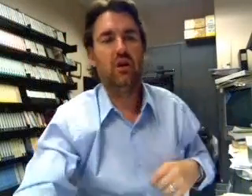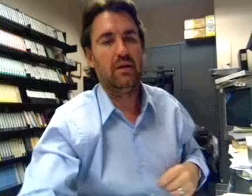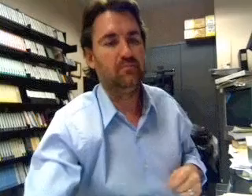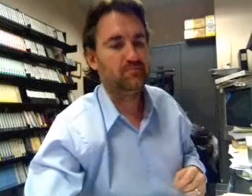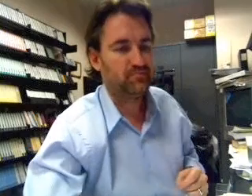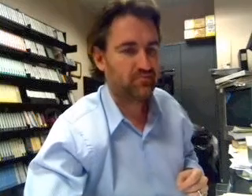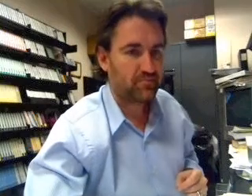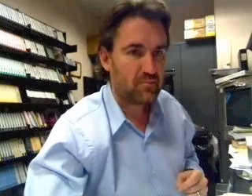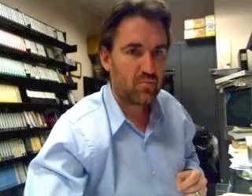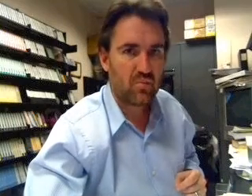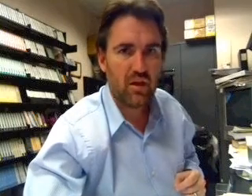alright.